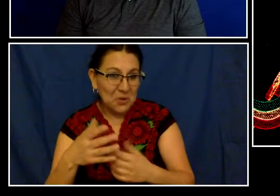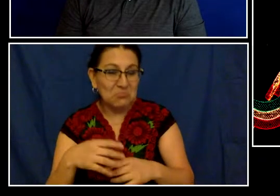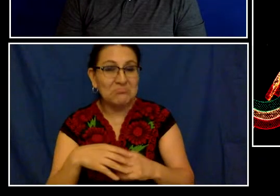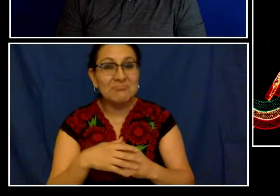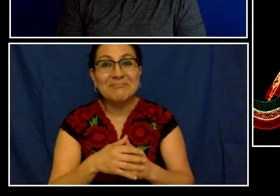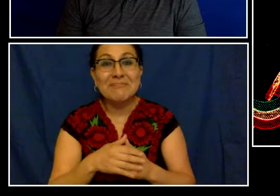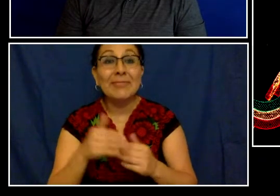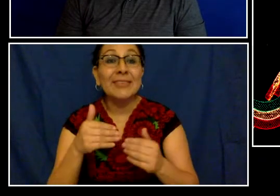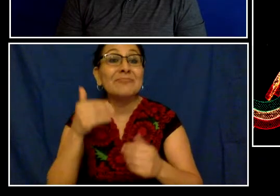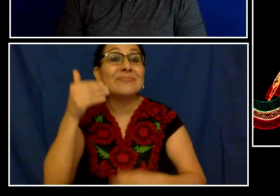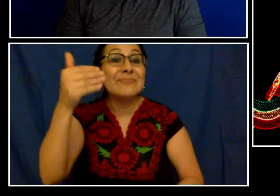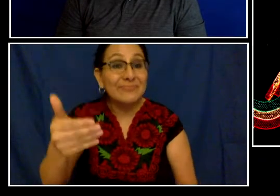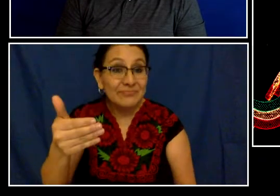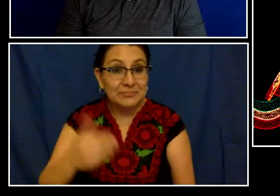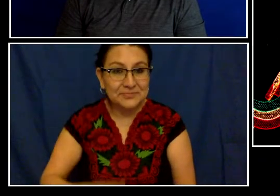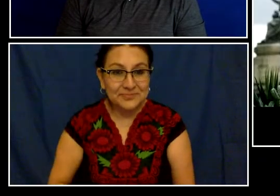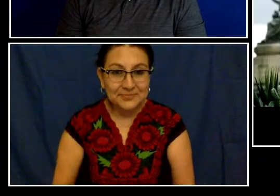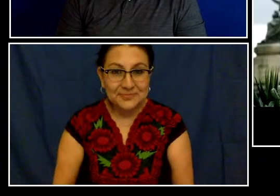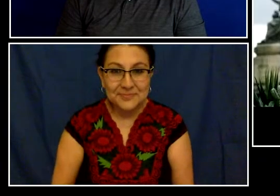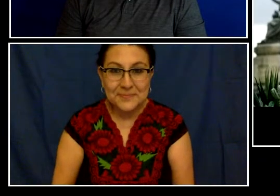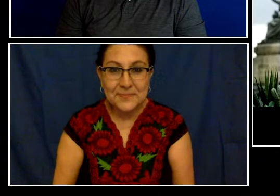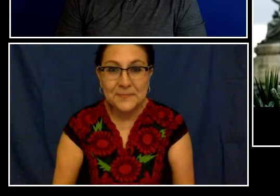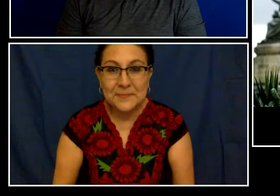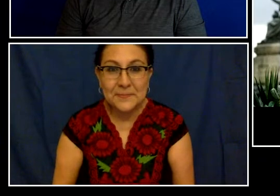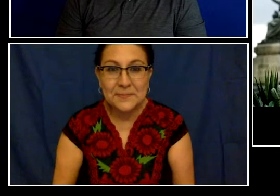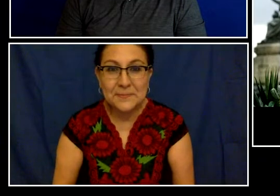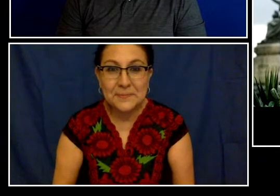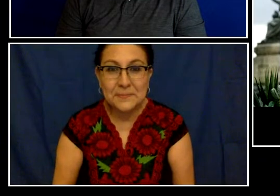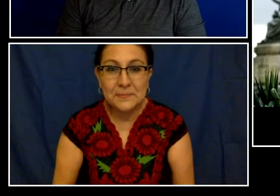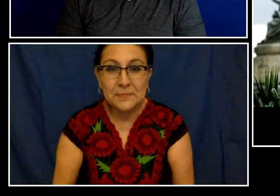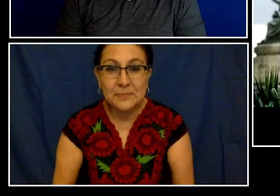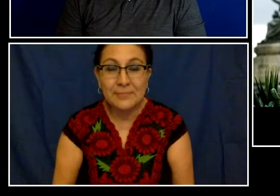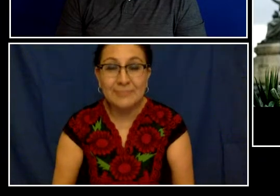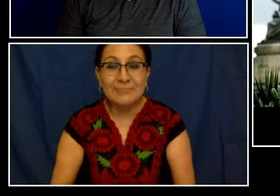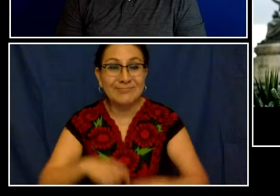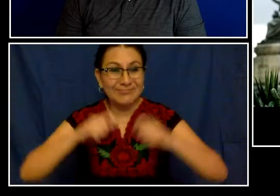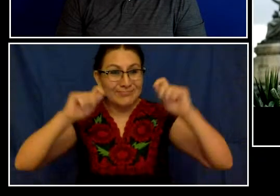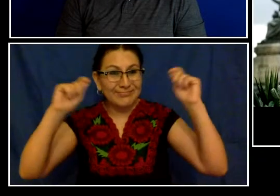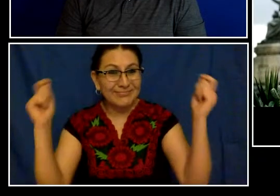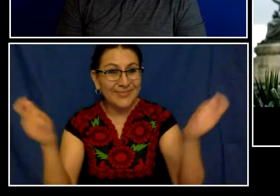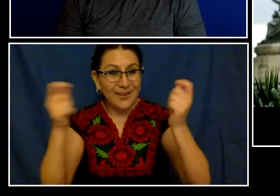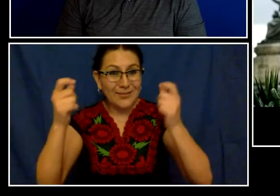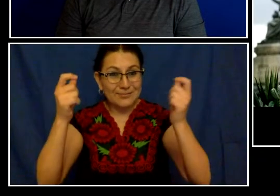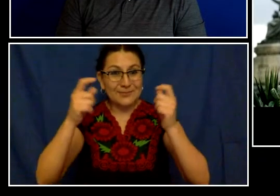So we start, 11 midnight on the 11th. Next slide.